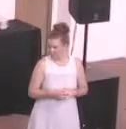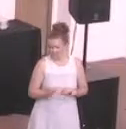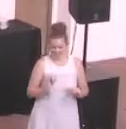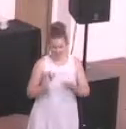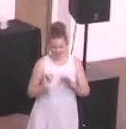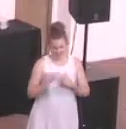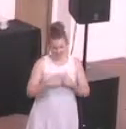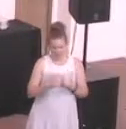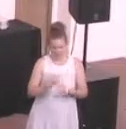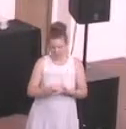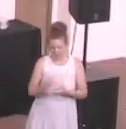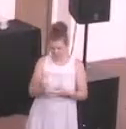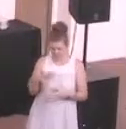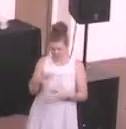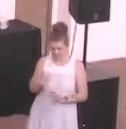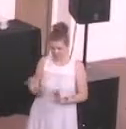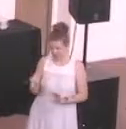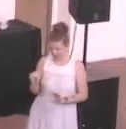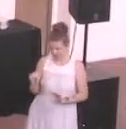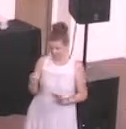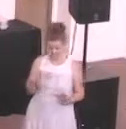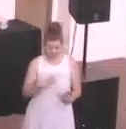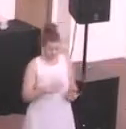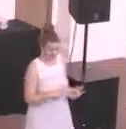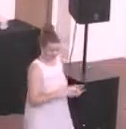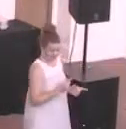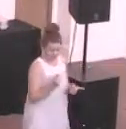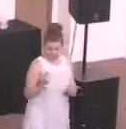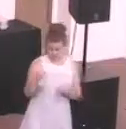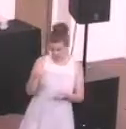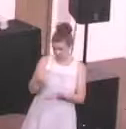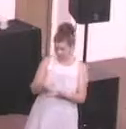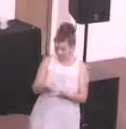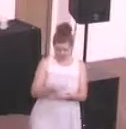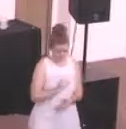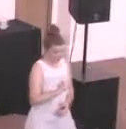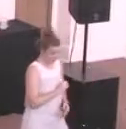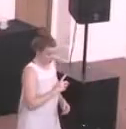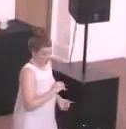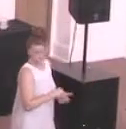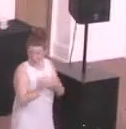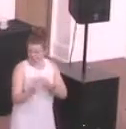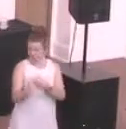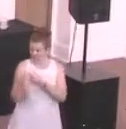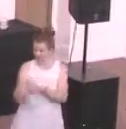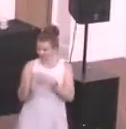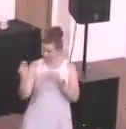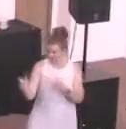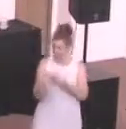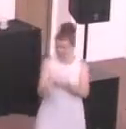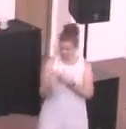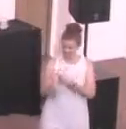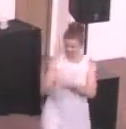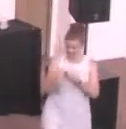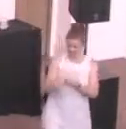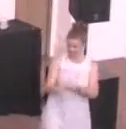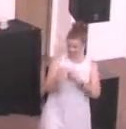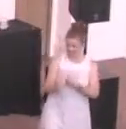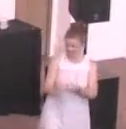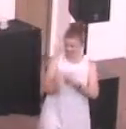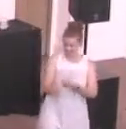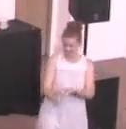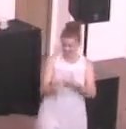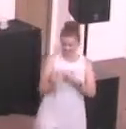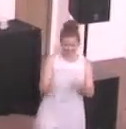Like, how was that? Are you all right? Yeah. Like, you could do that again? Yeah. Run, run, run, run, run,